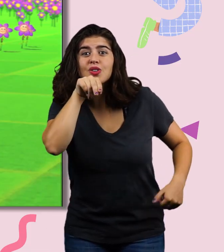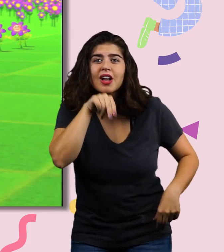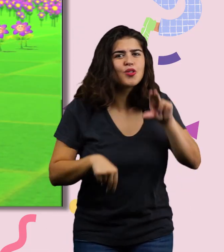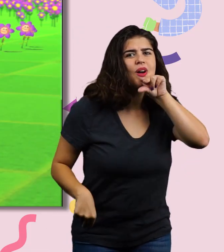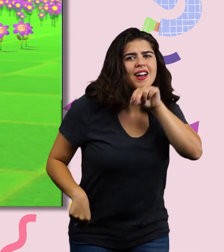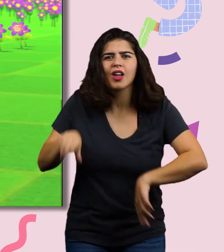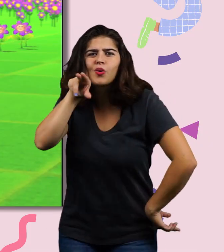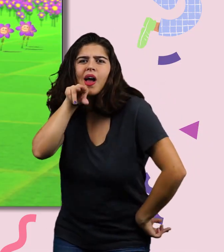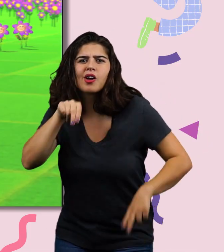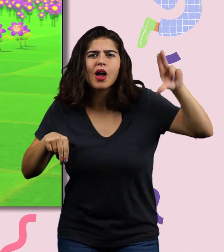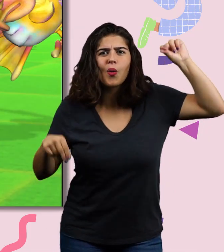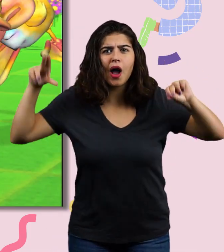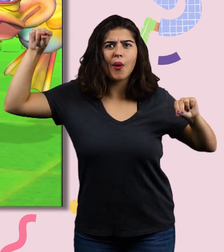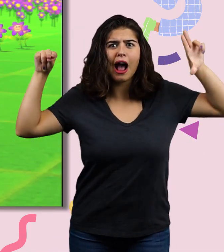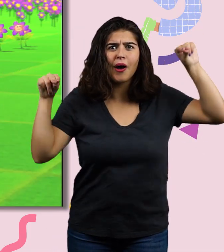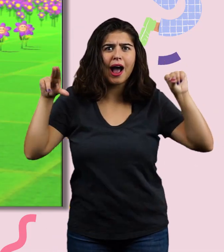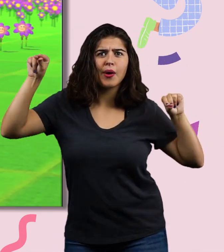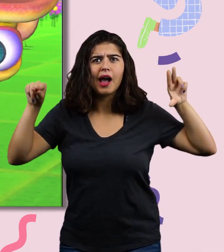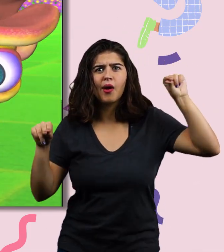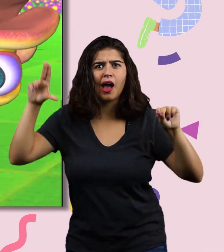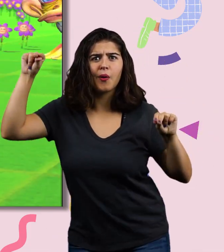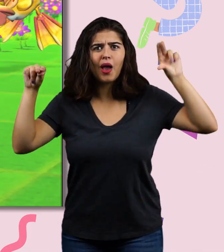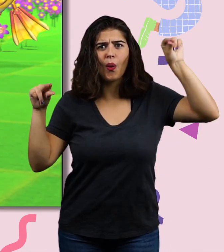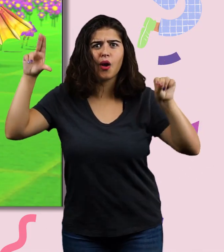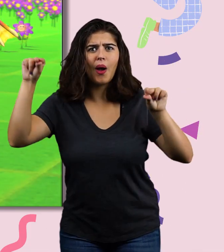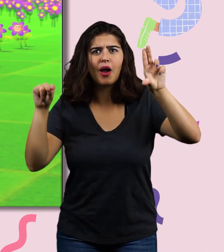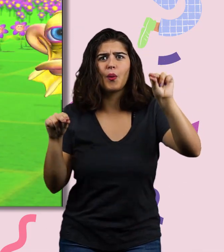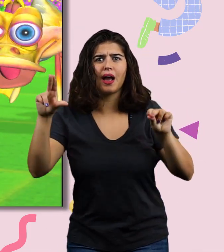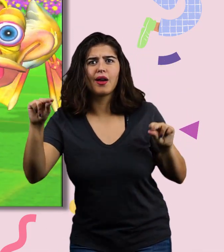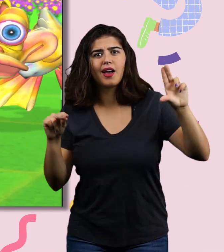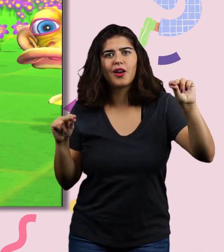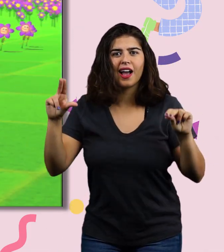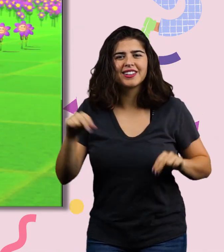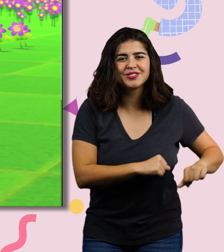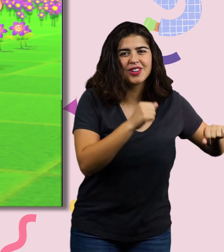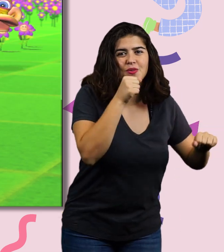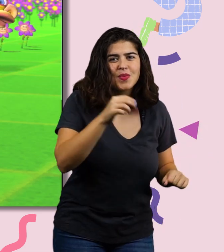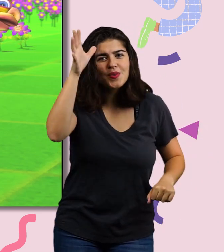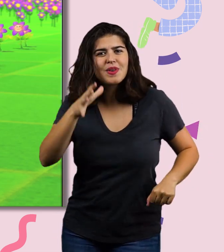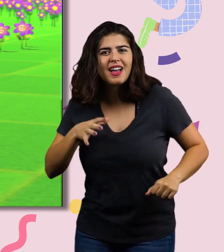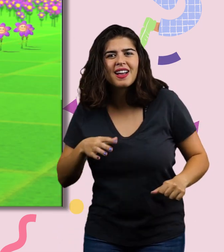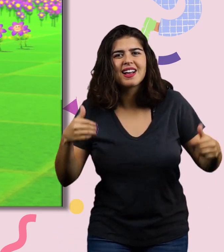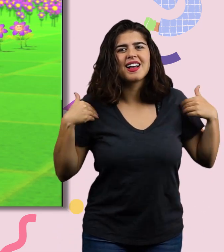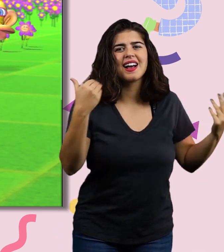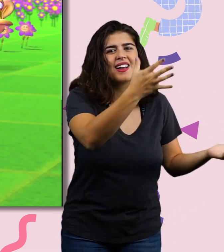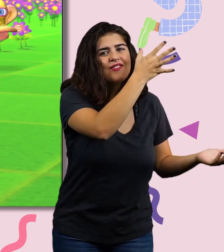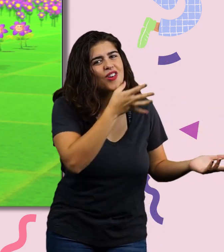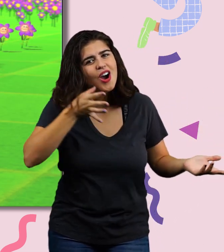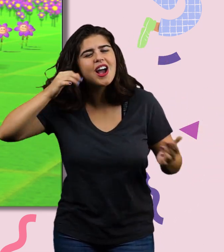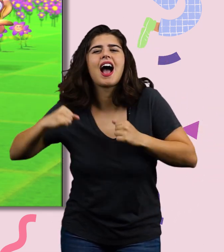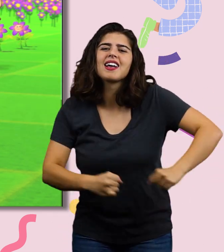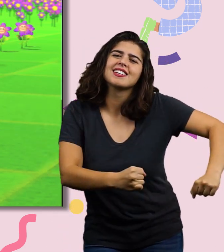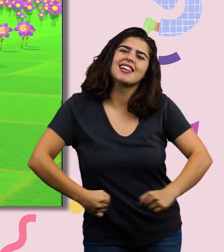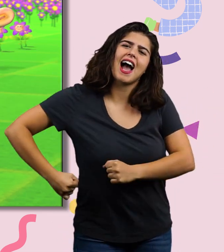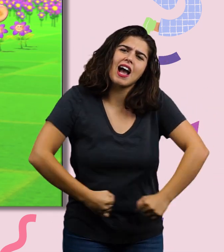E-I-E-I-O-E-O. With a quack quack here and a quack quack there, here a quack, there a quack, everywhere quack a quacks. Old MacDonald had a